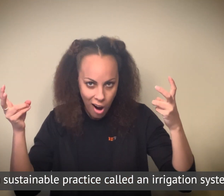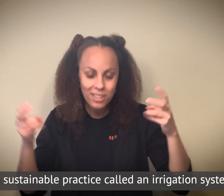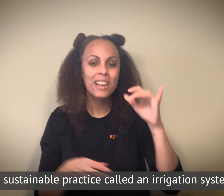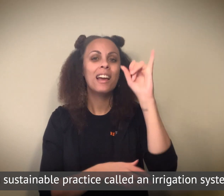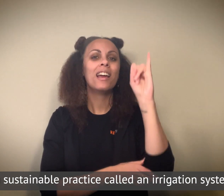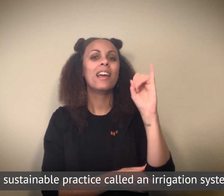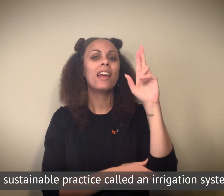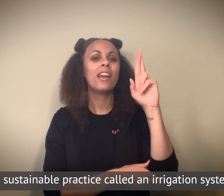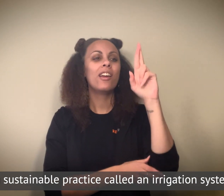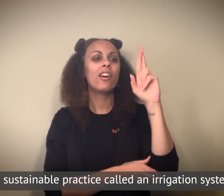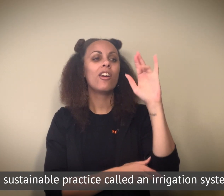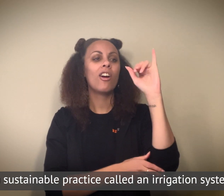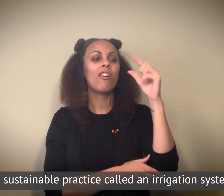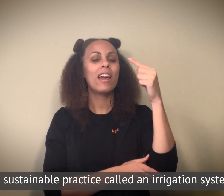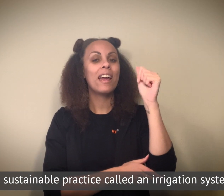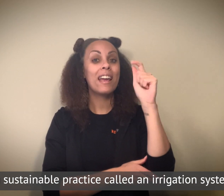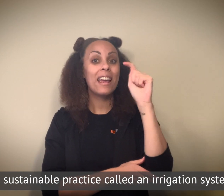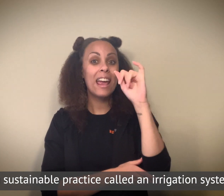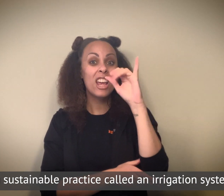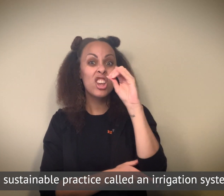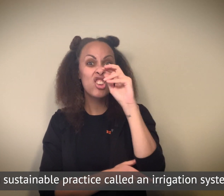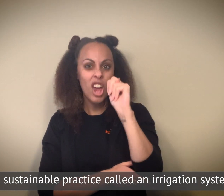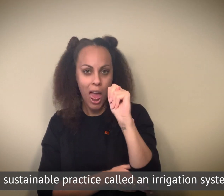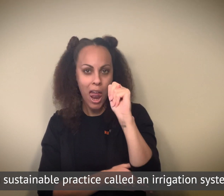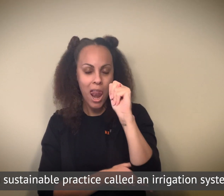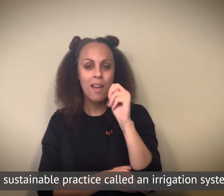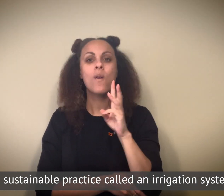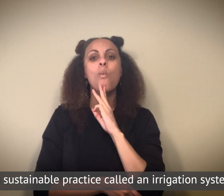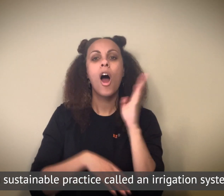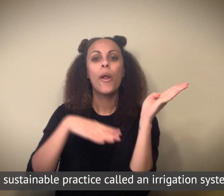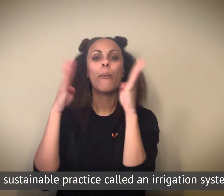practice called an irrigation